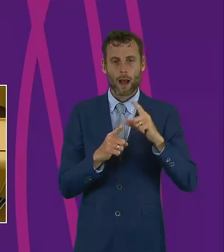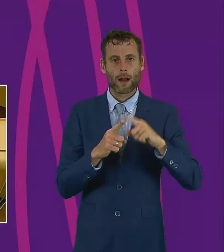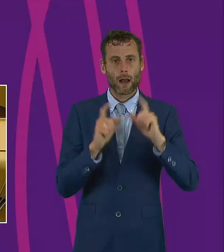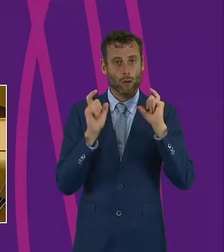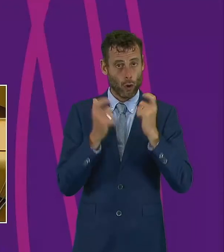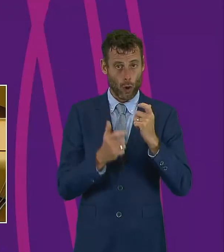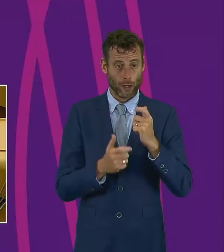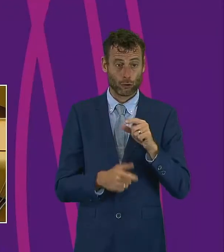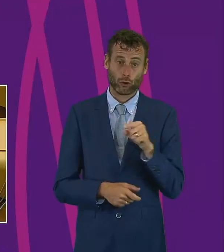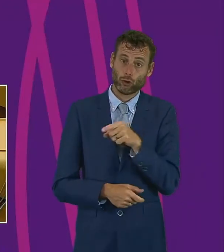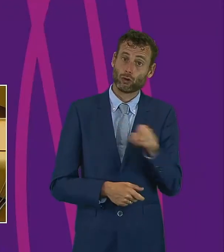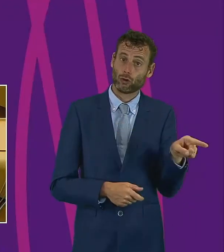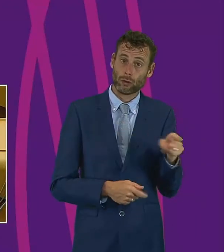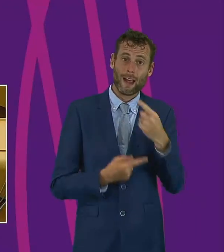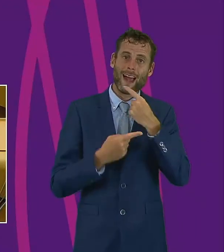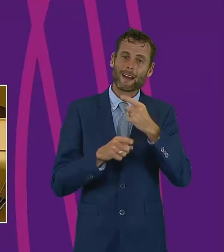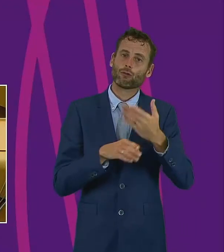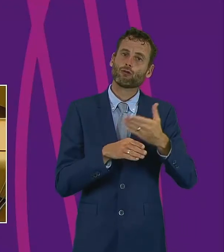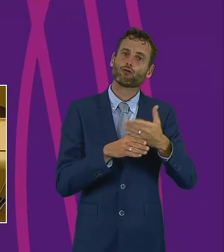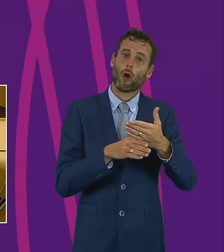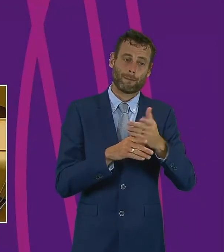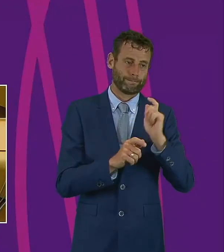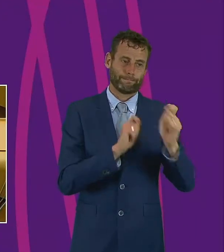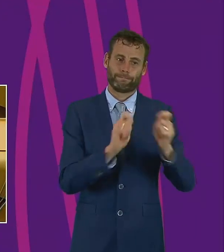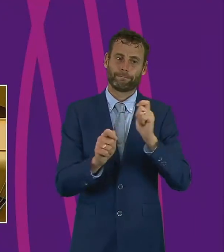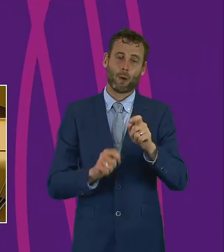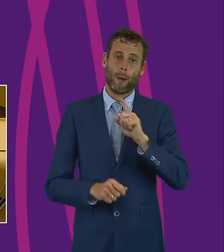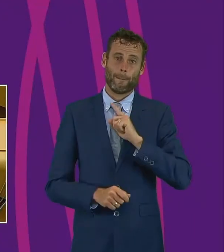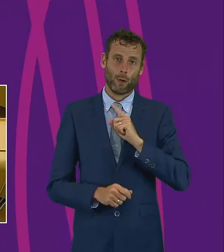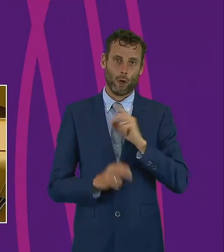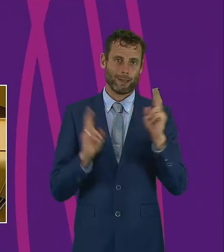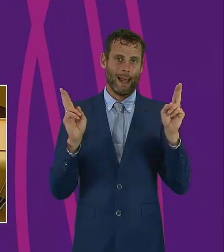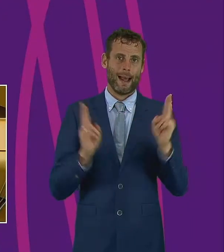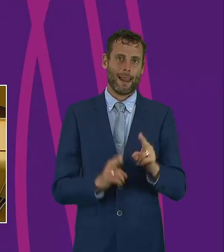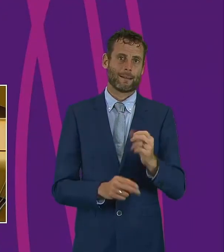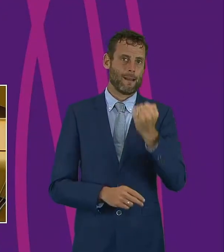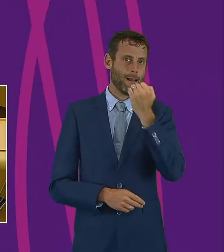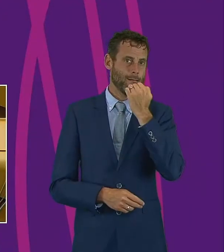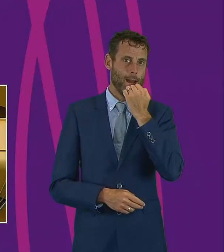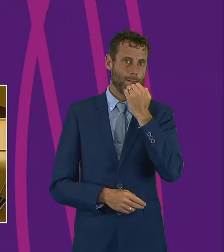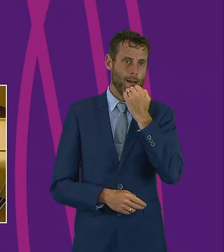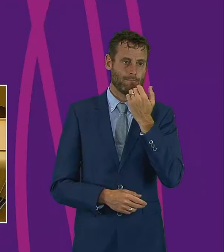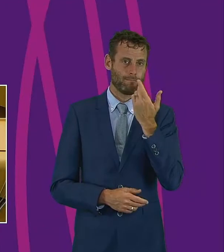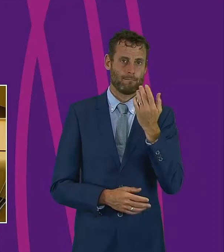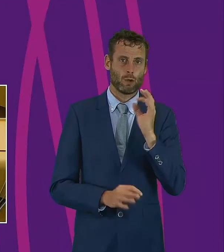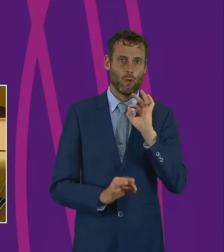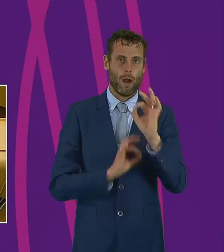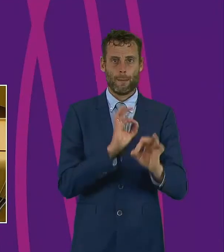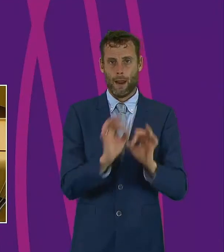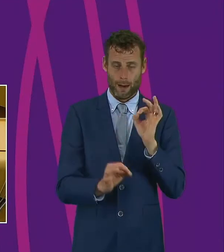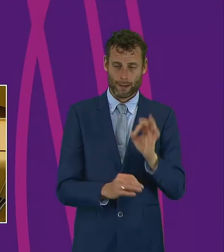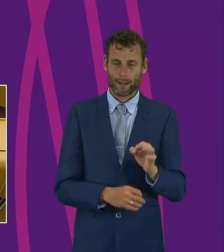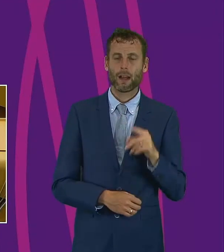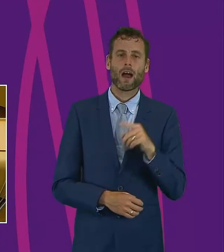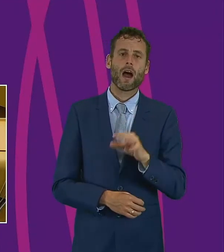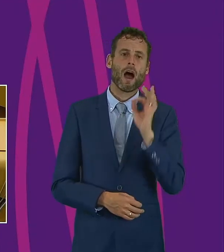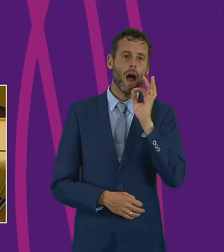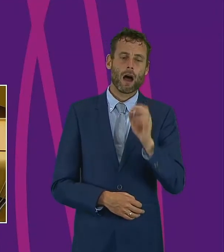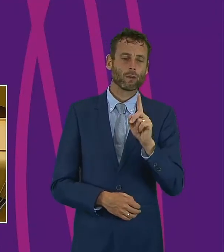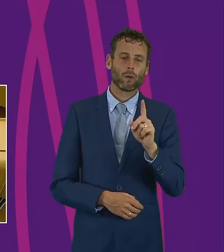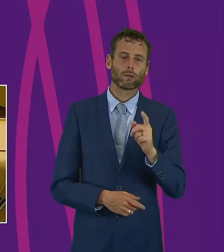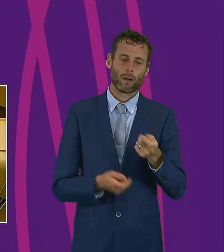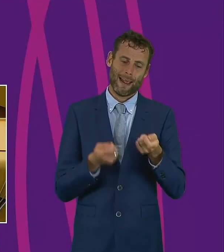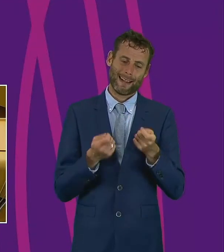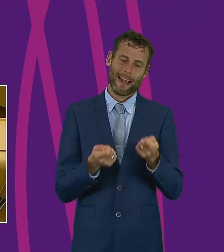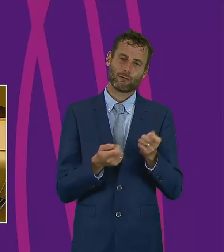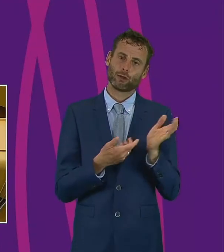in footfall due to COVID-19, where the college agreed with the contractor to replace the catering service with vending machines.